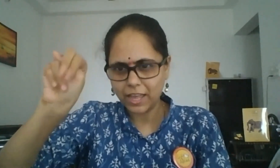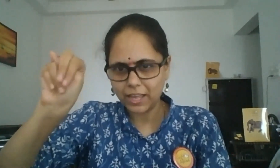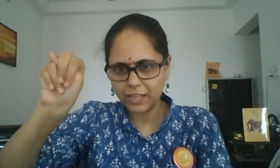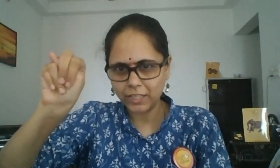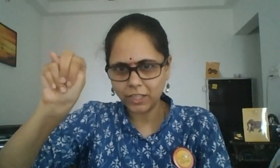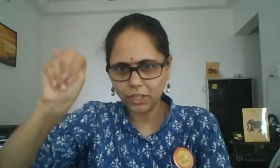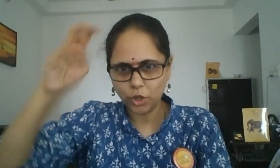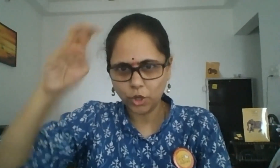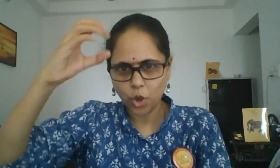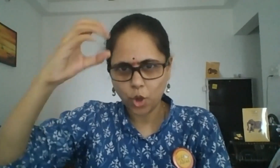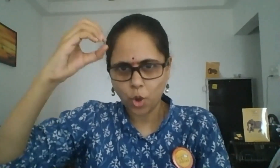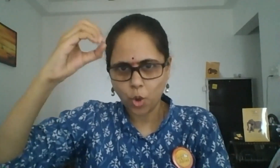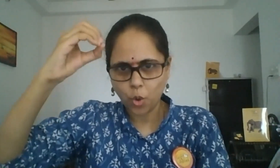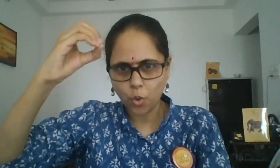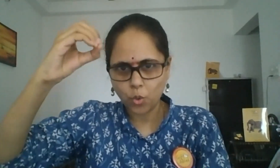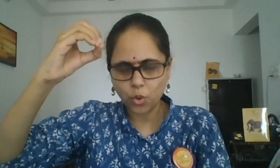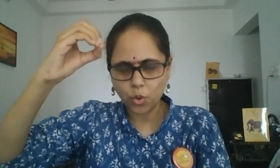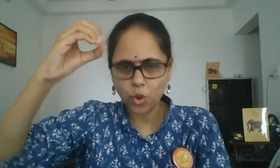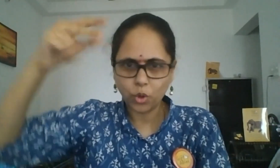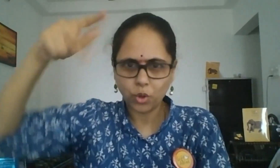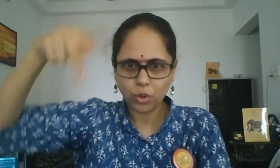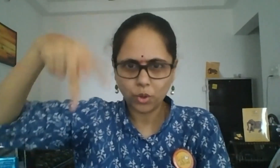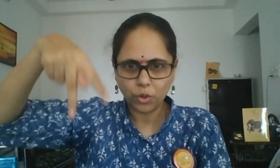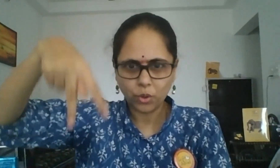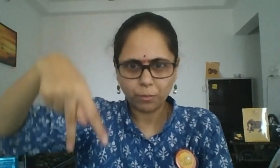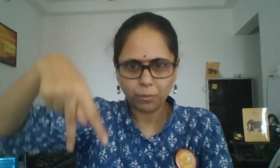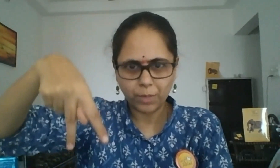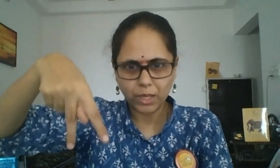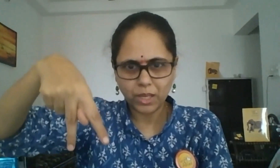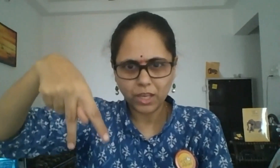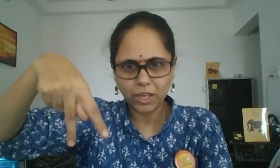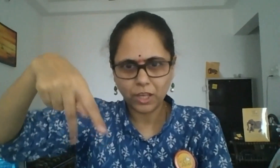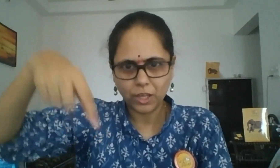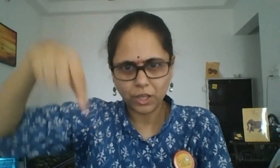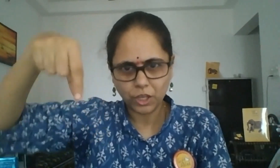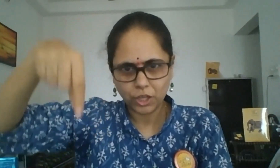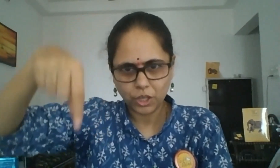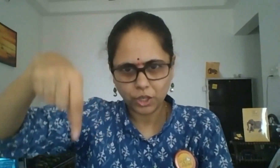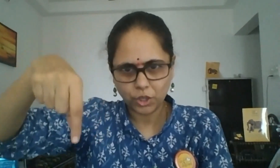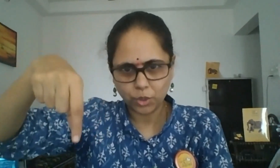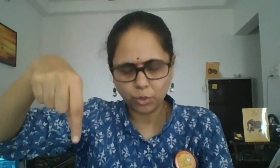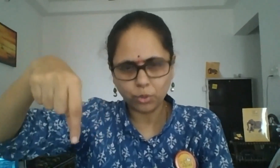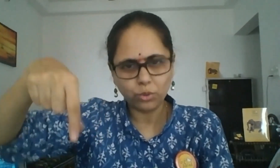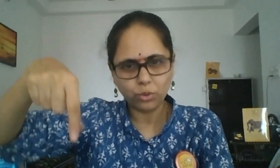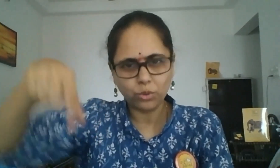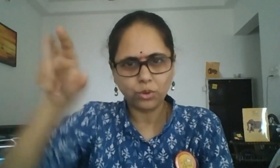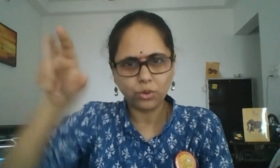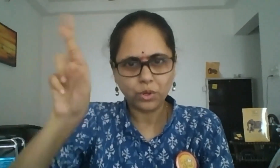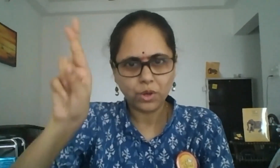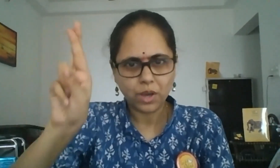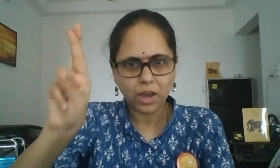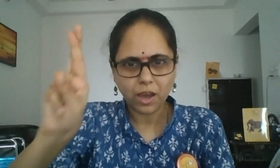N, O, P, Q,